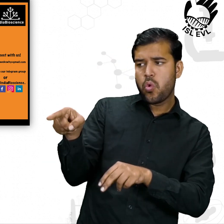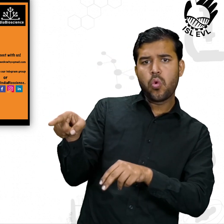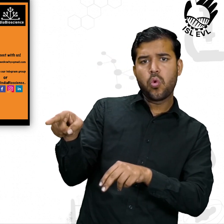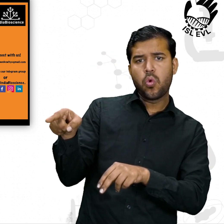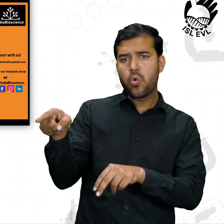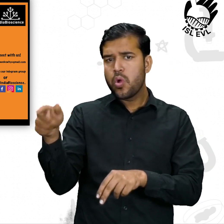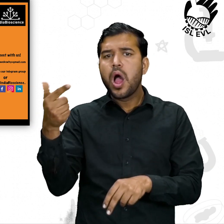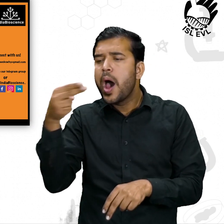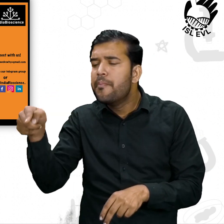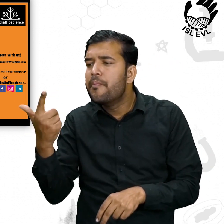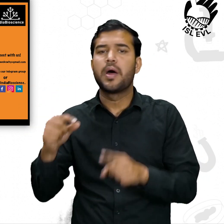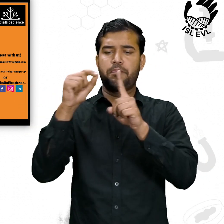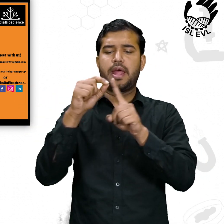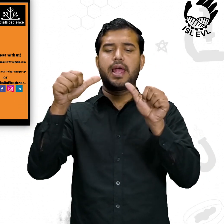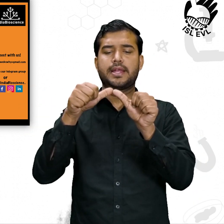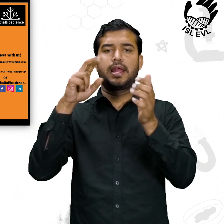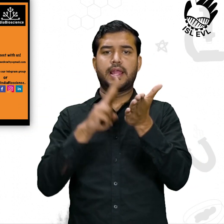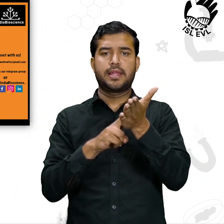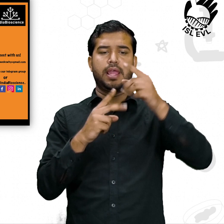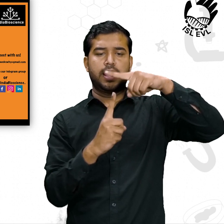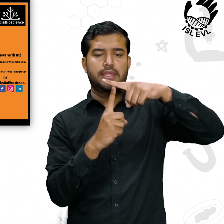Ooh, the next animal is